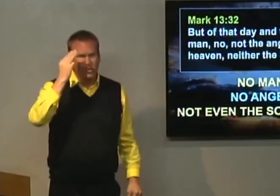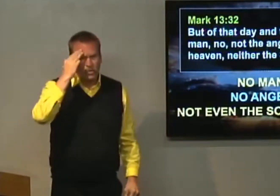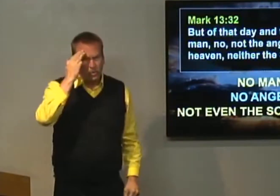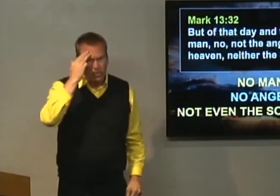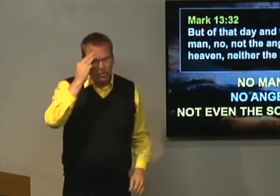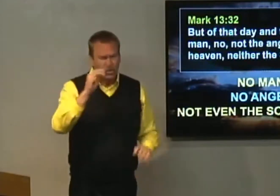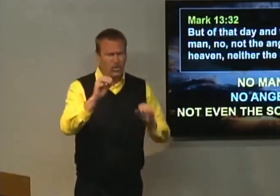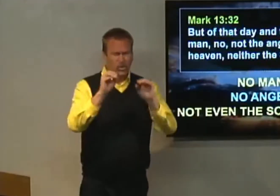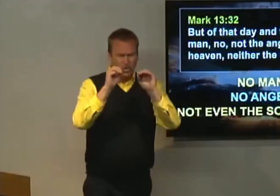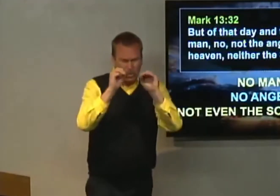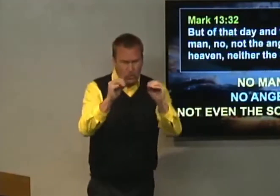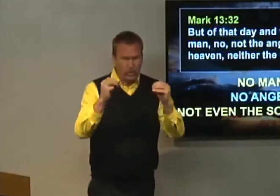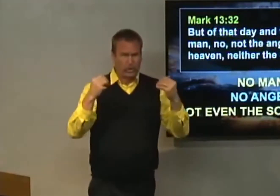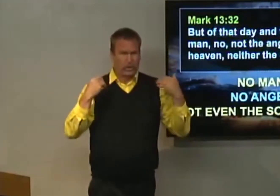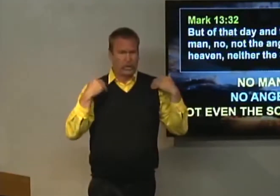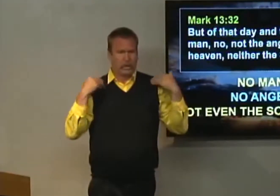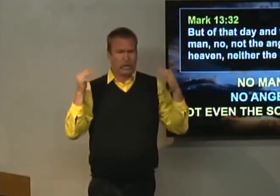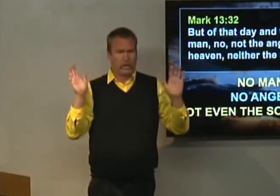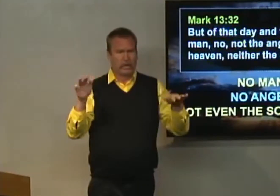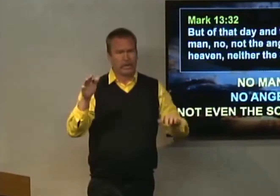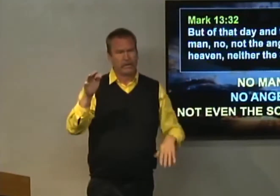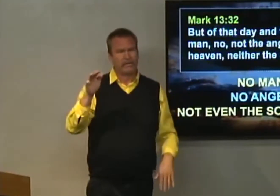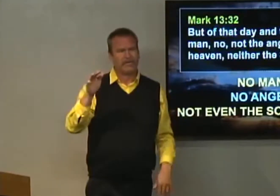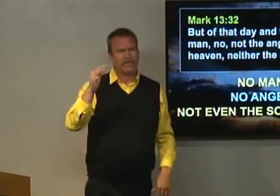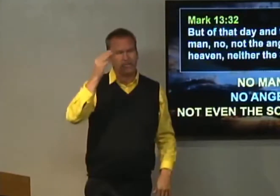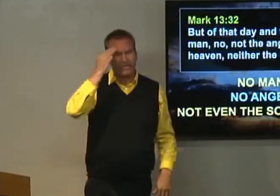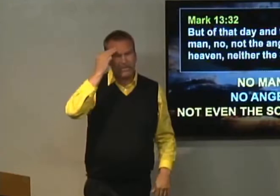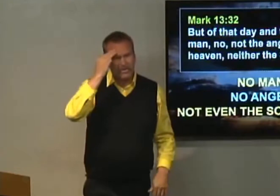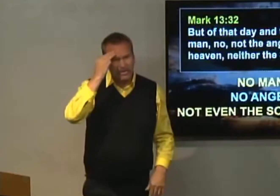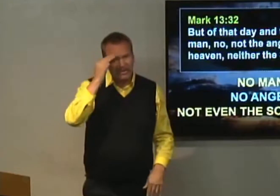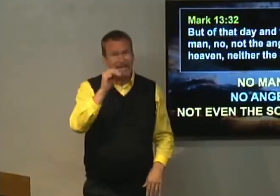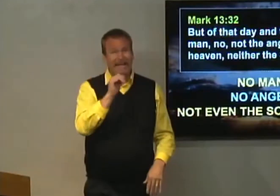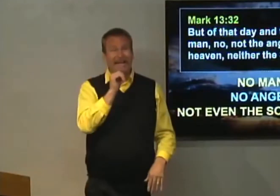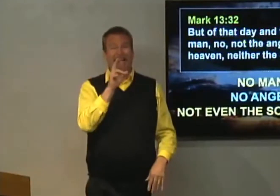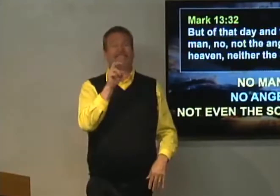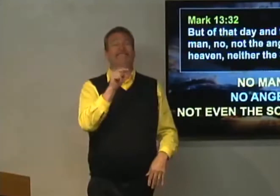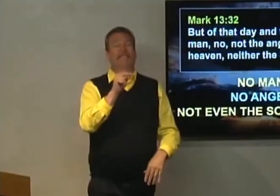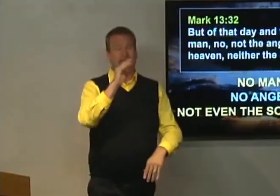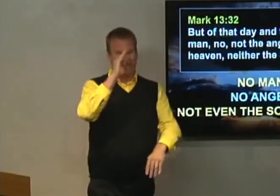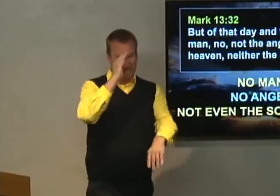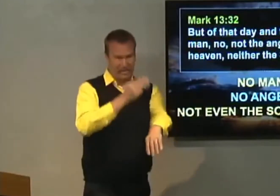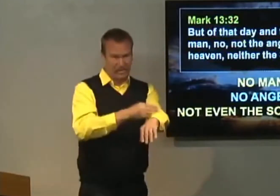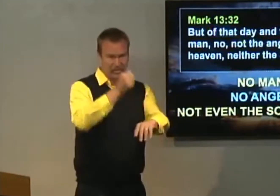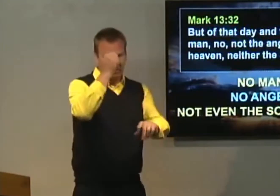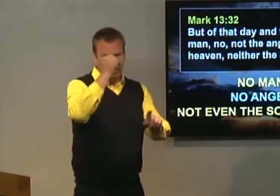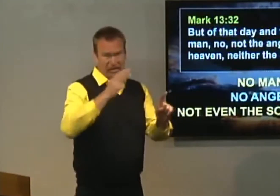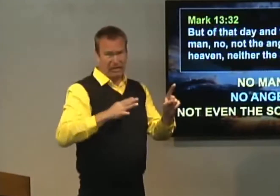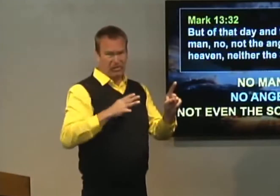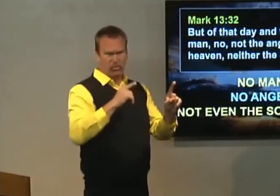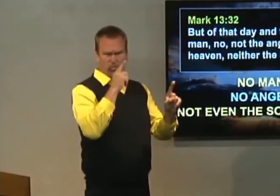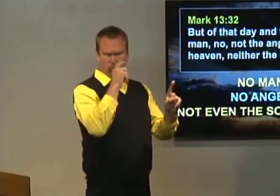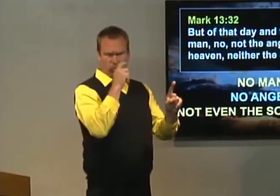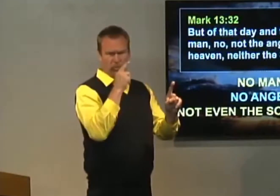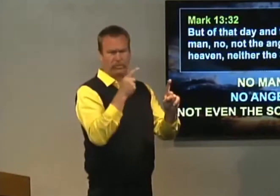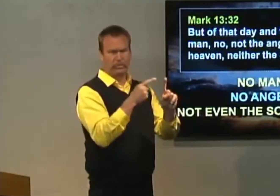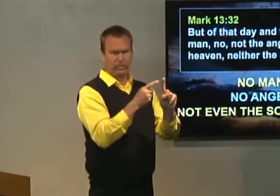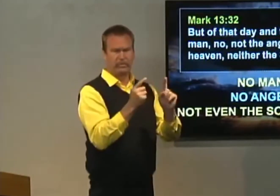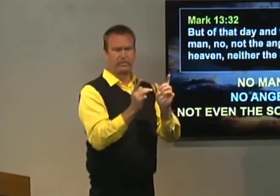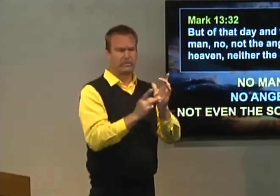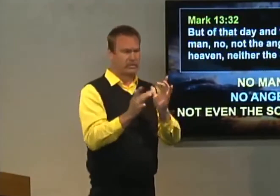No man knows. No angel knows. Not even the Son of Man knows. That's